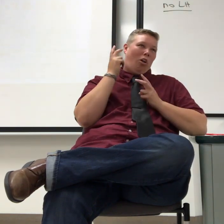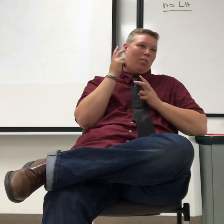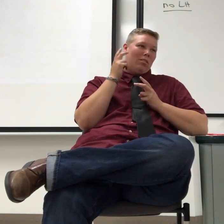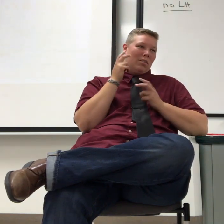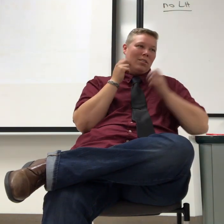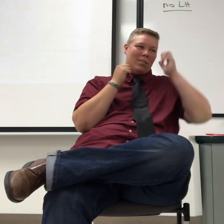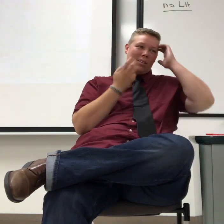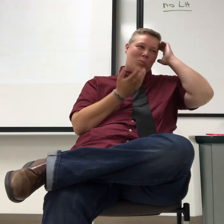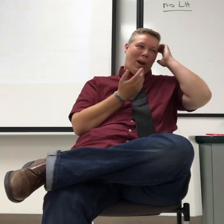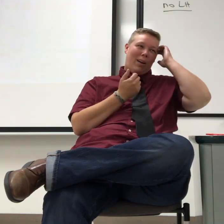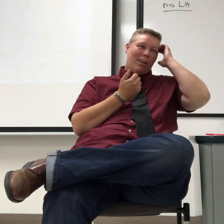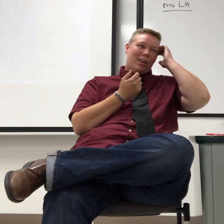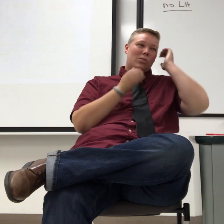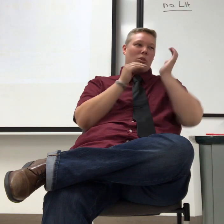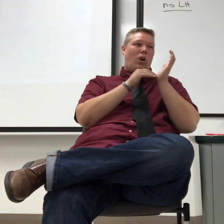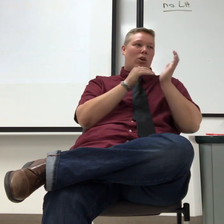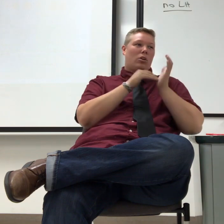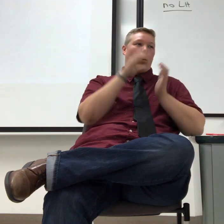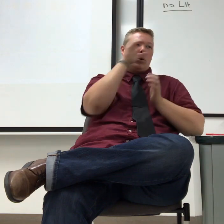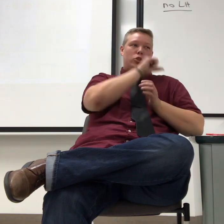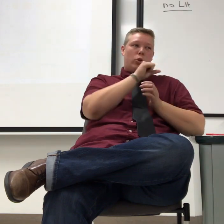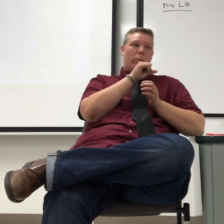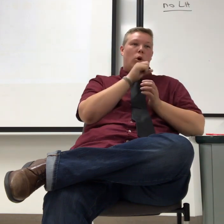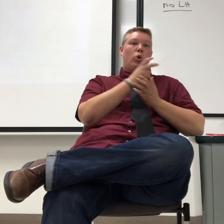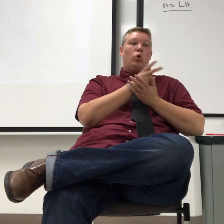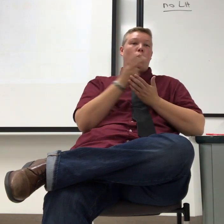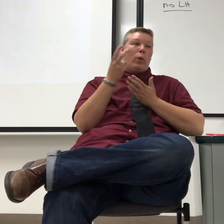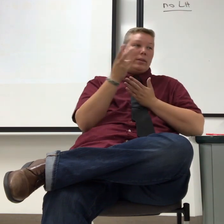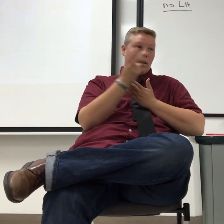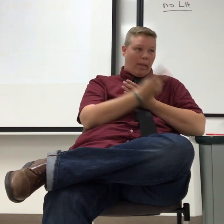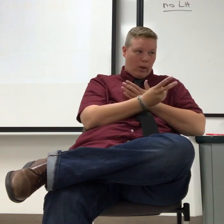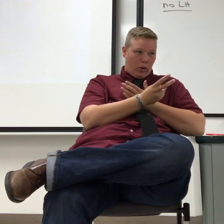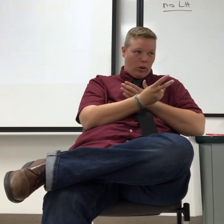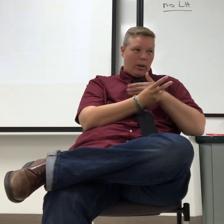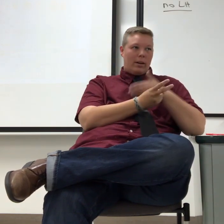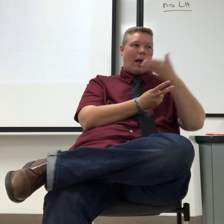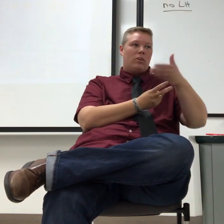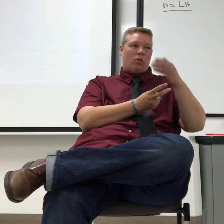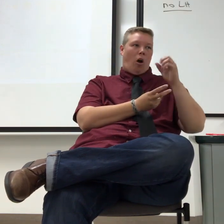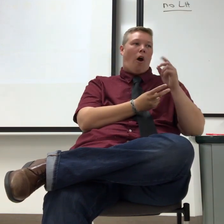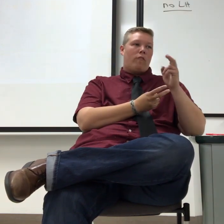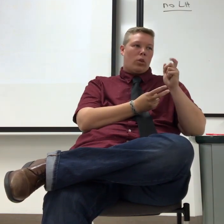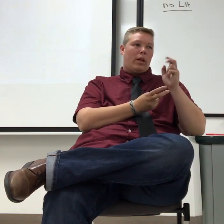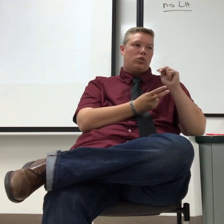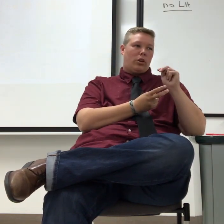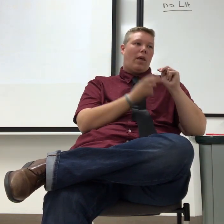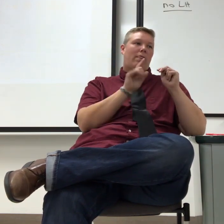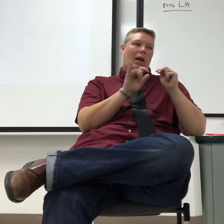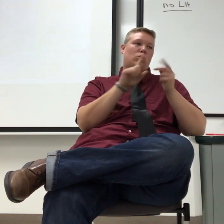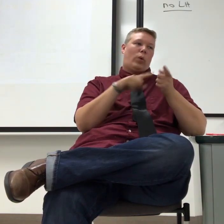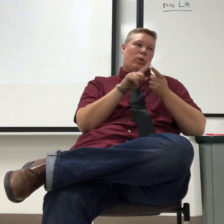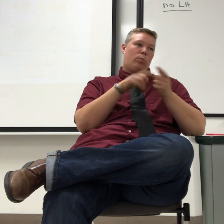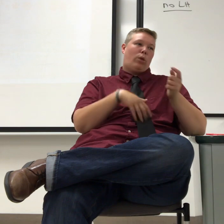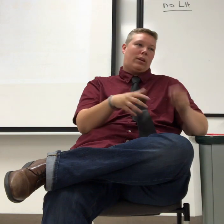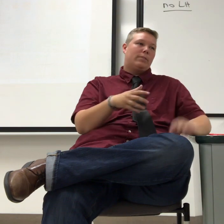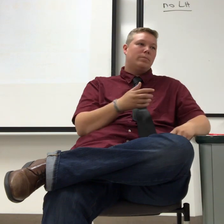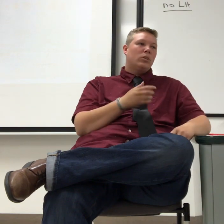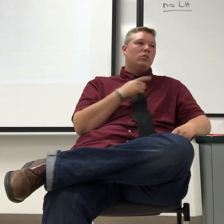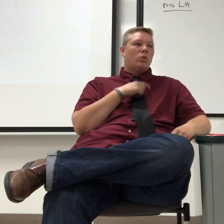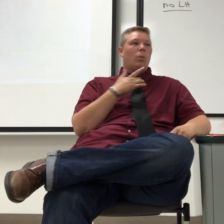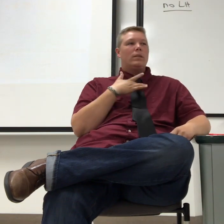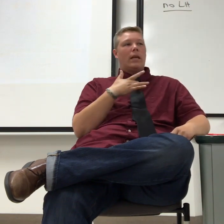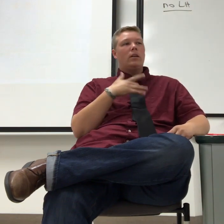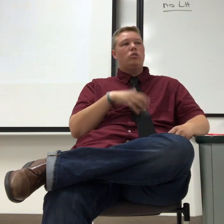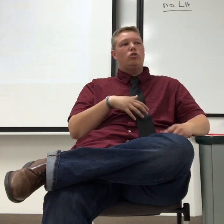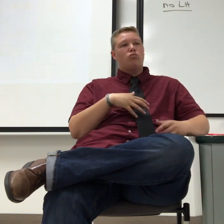he assumes is 2 weeks later, your next ovulation, that's the one. Okay. So normal gestation is 38 weeks, so you just